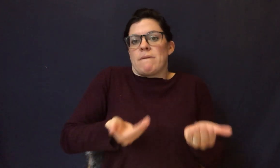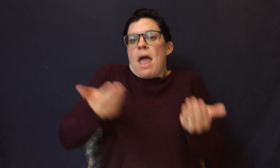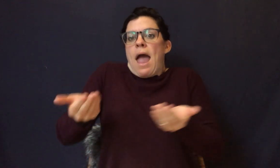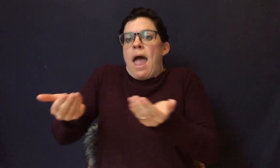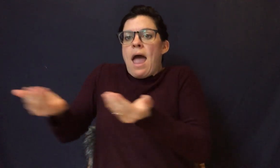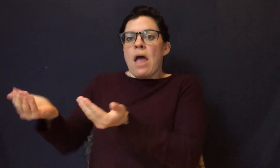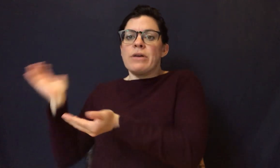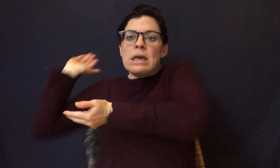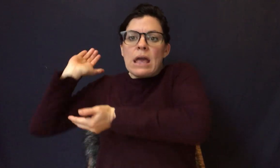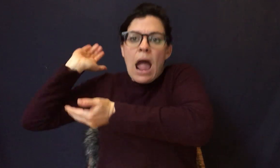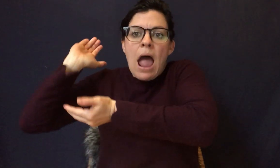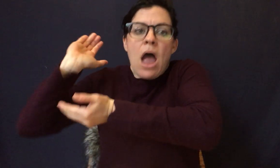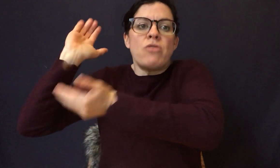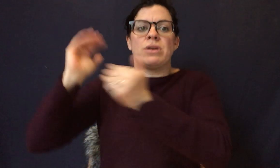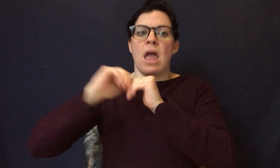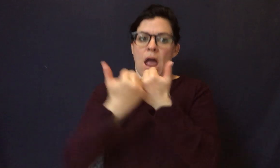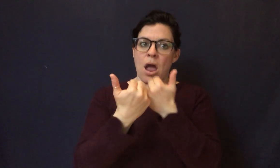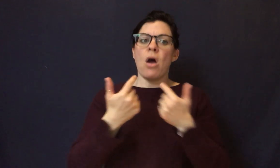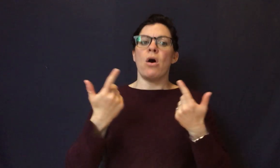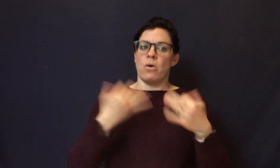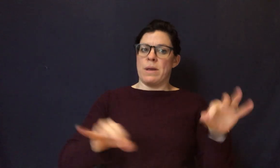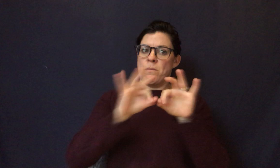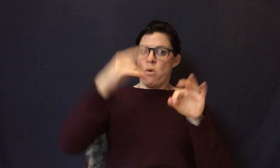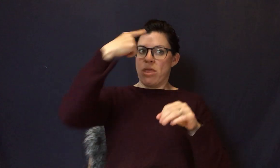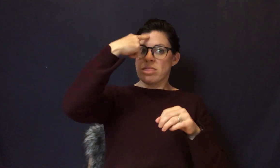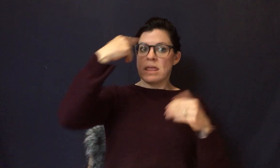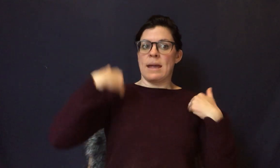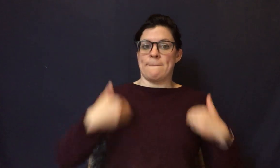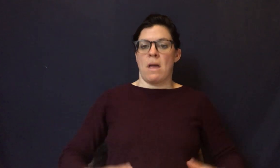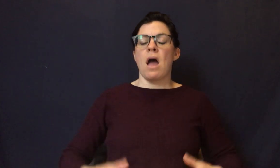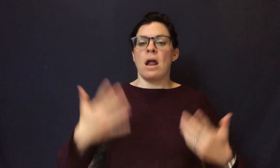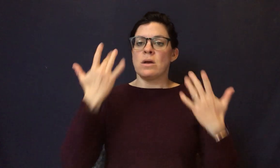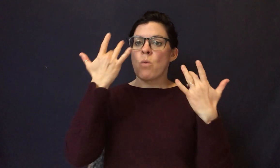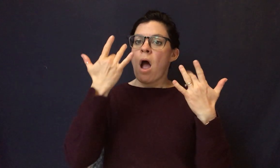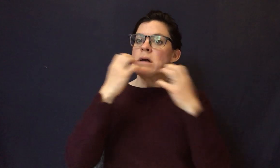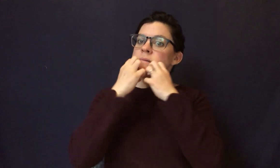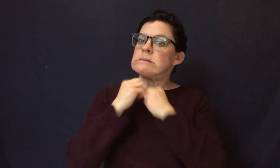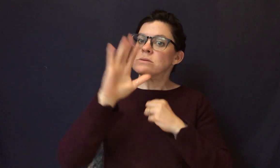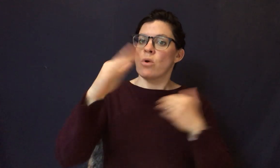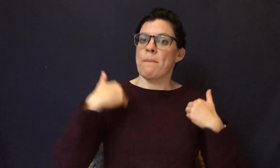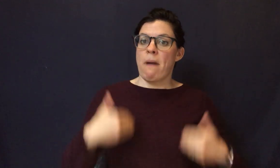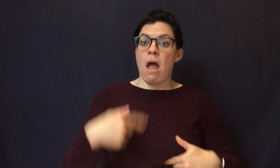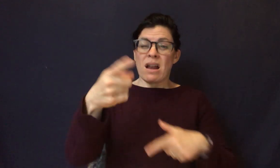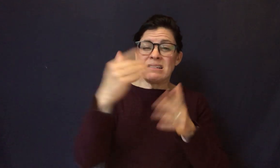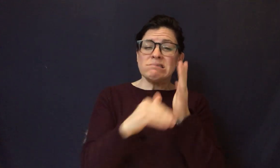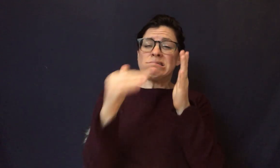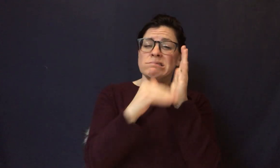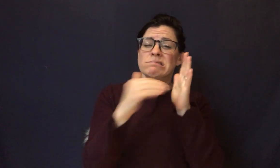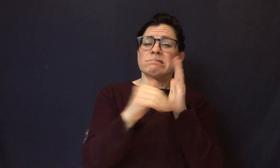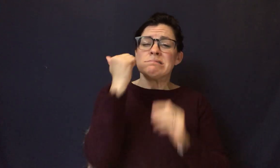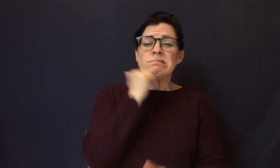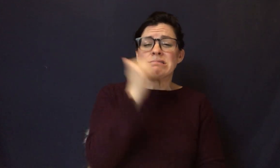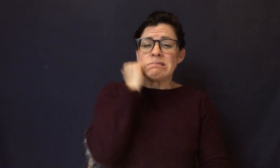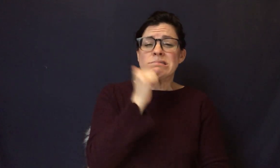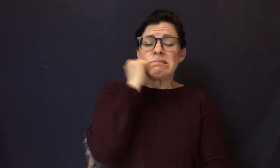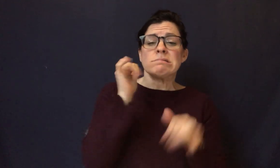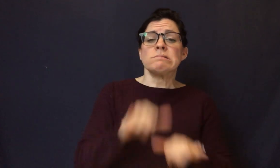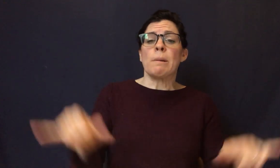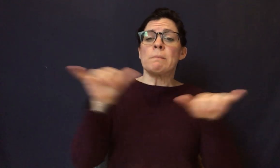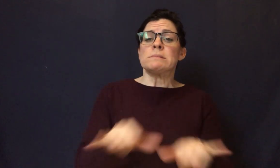you don't have issues later on. So they're calling it construction ergonomics. All right, so I'm going to flip ahead now. And